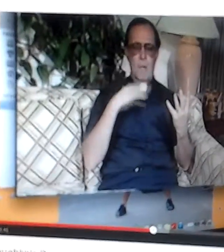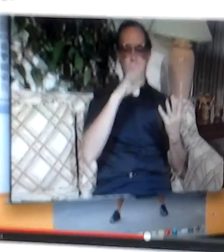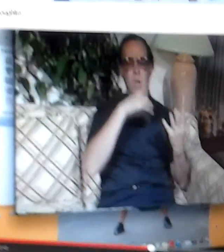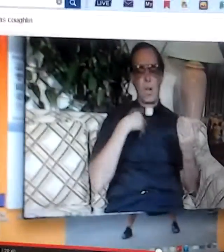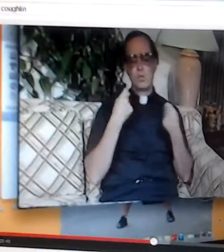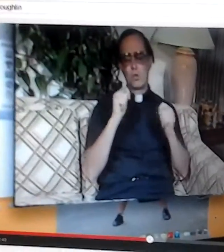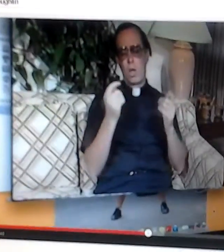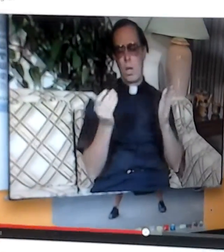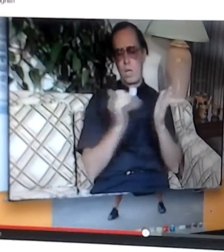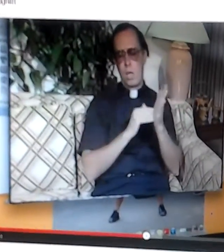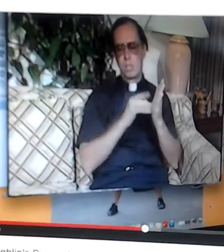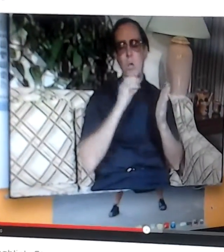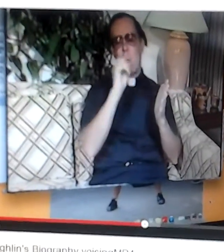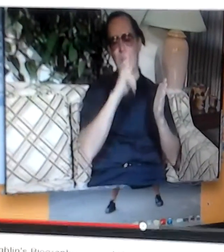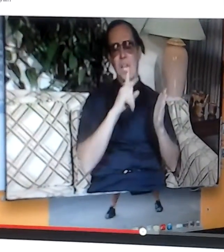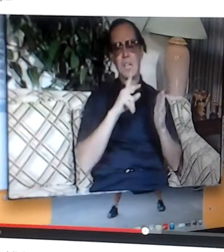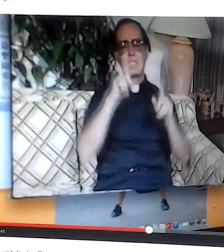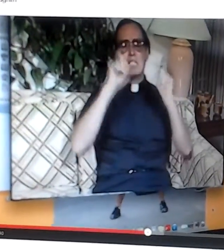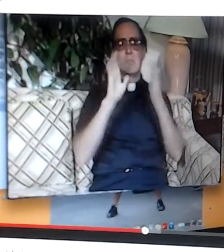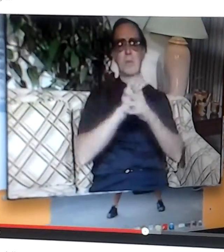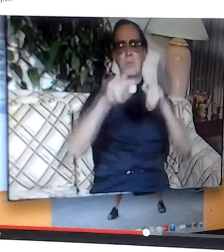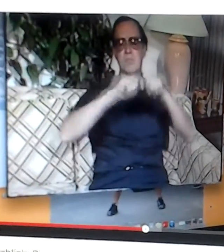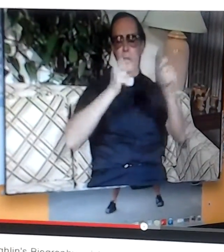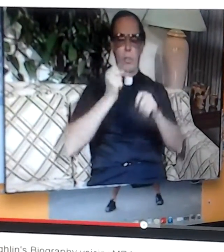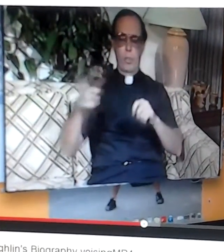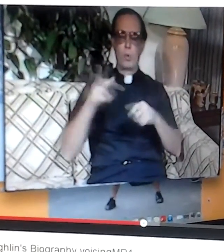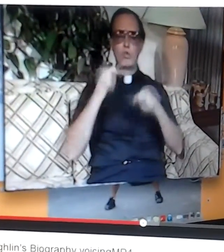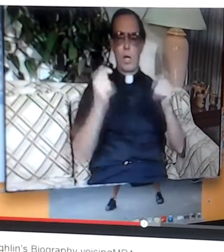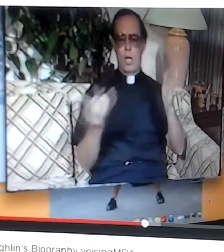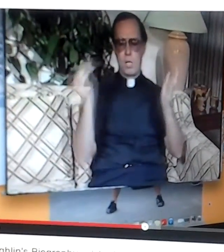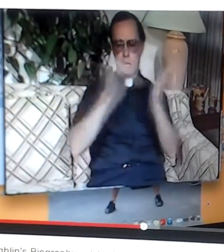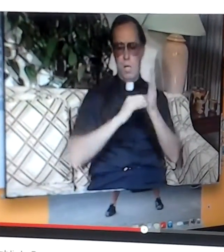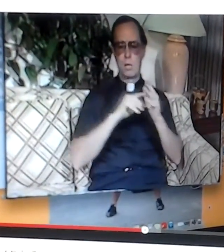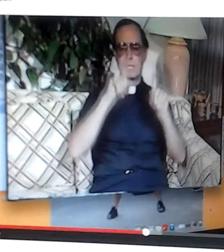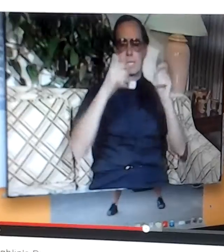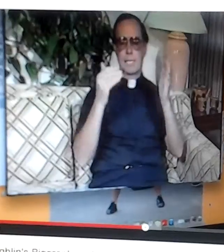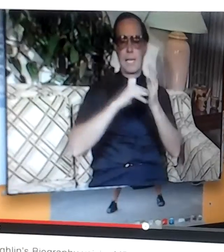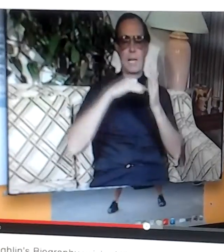I decided to continue with my education.